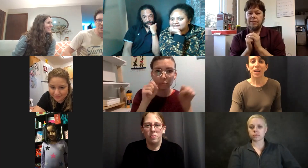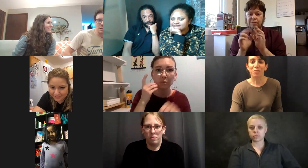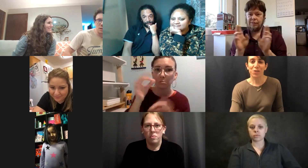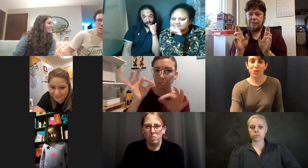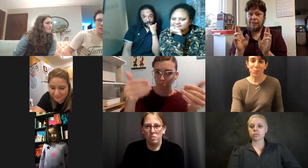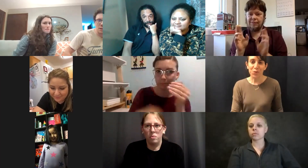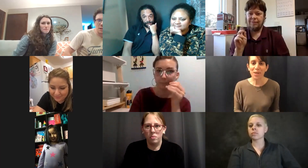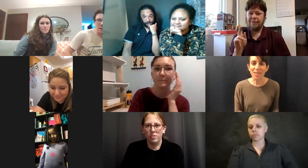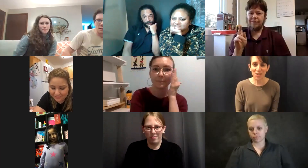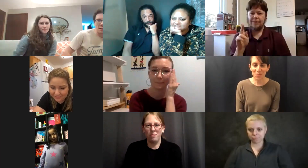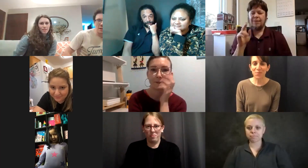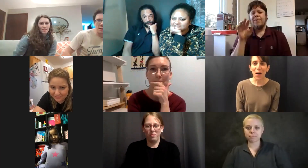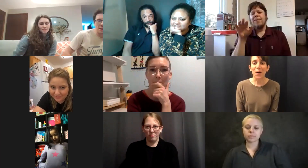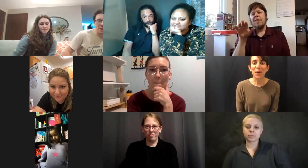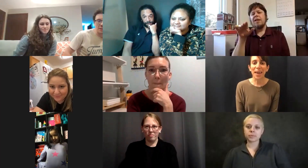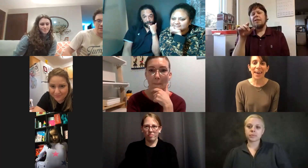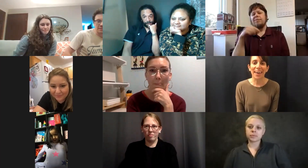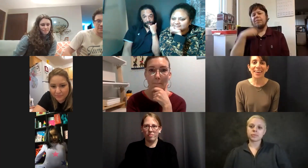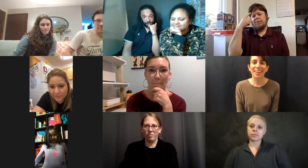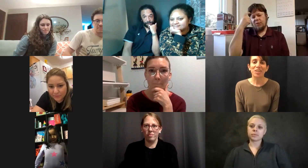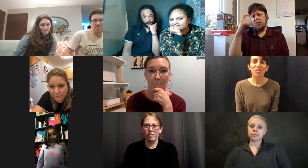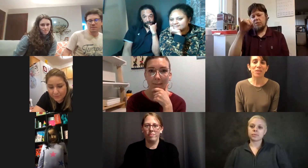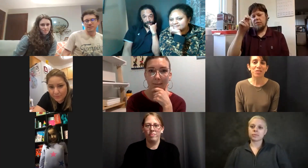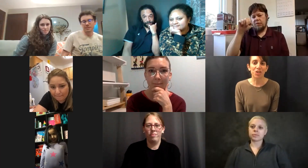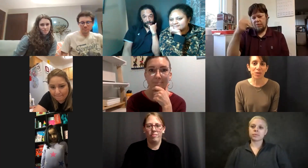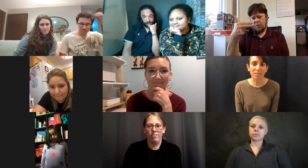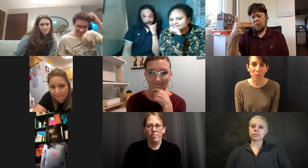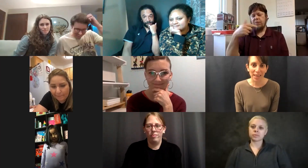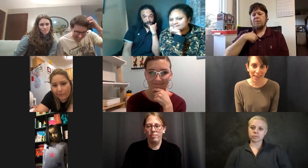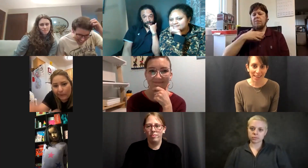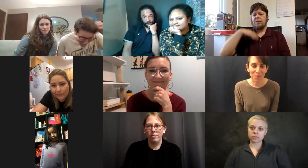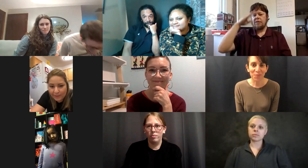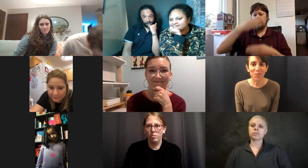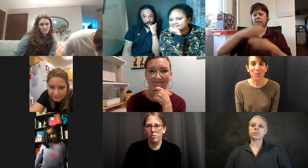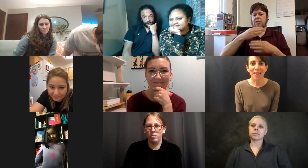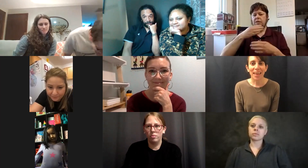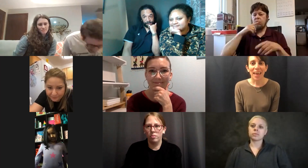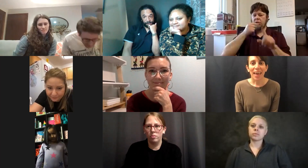We're gonna have an interpreter switch. Okay, so this is Jonah speaking.